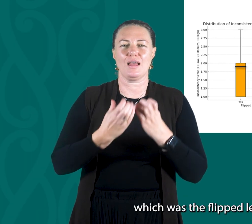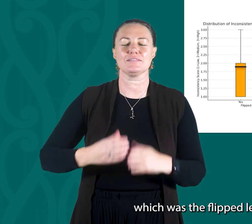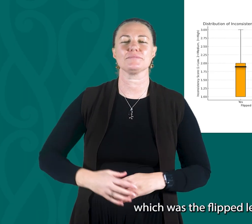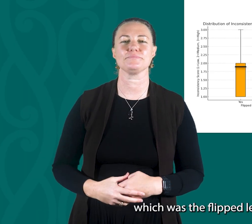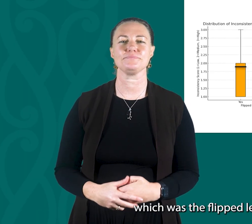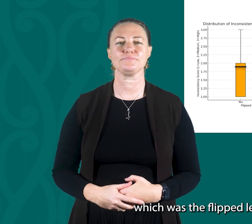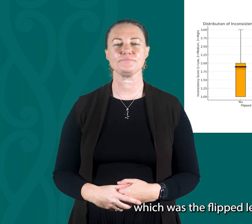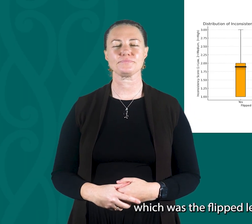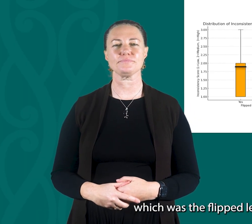topic.